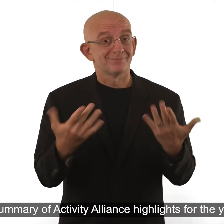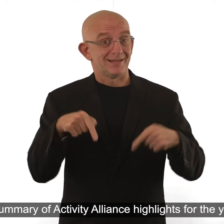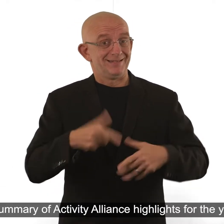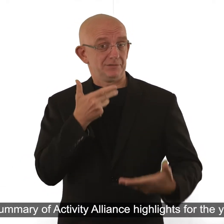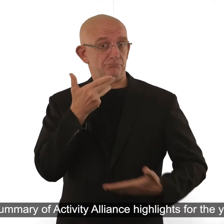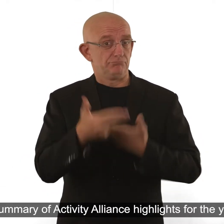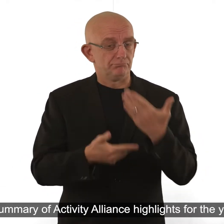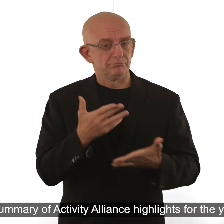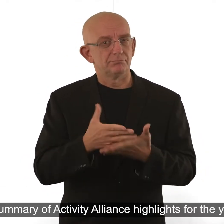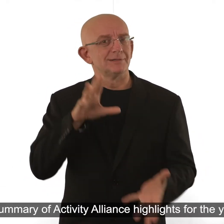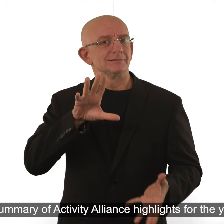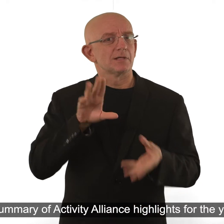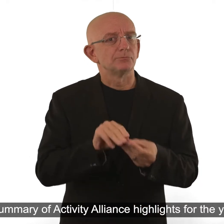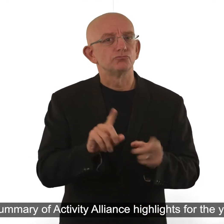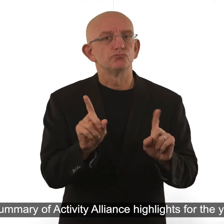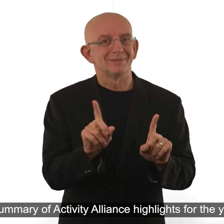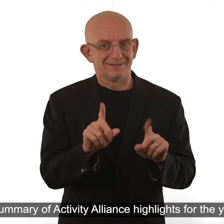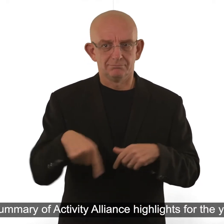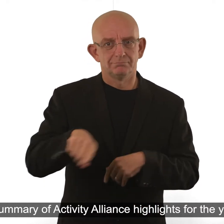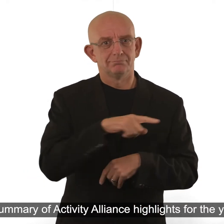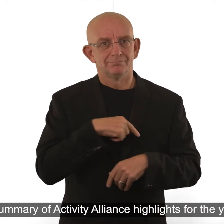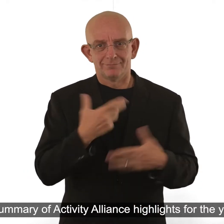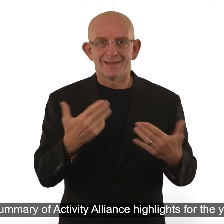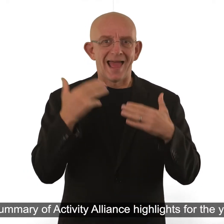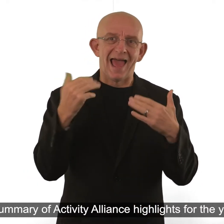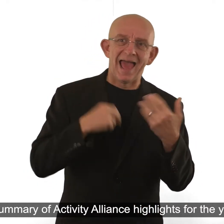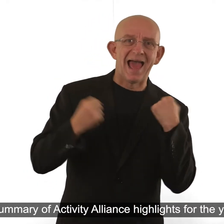Here is a summary of Activity Alliance highlights for the year